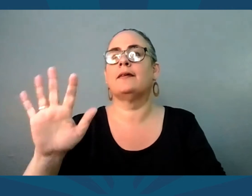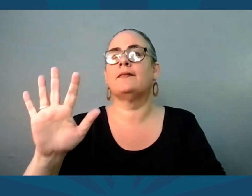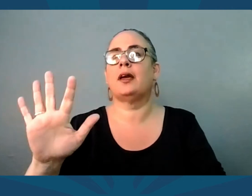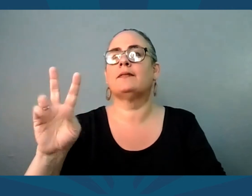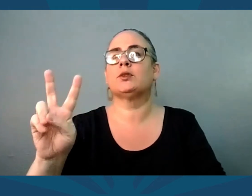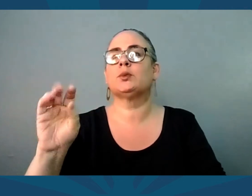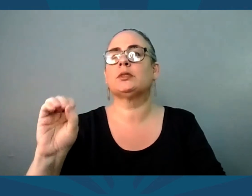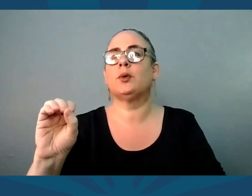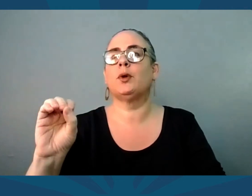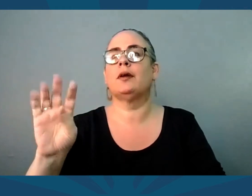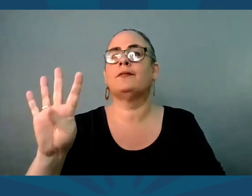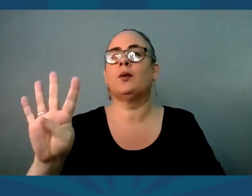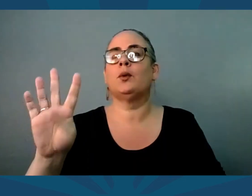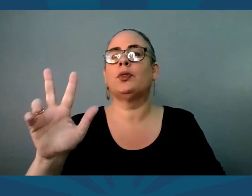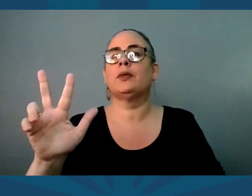520-432-8970.